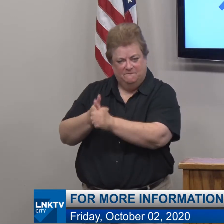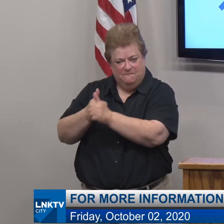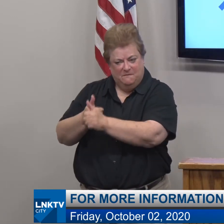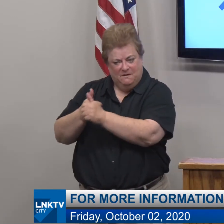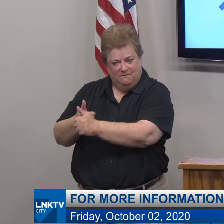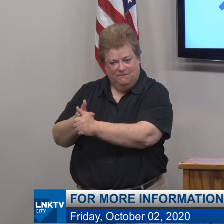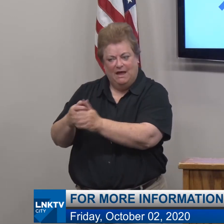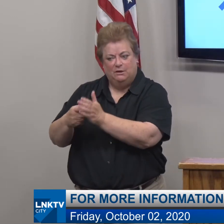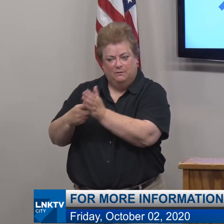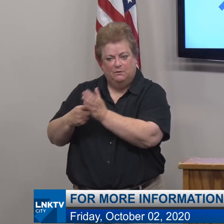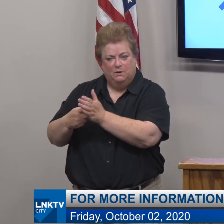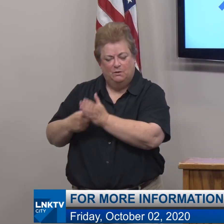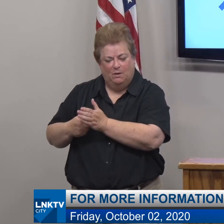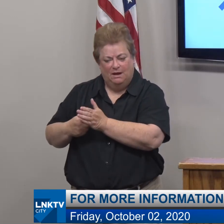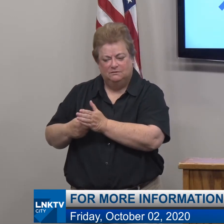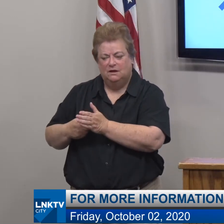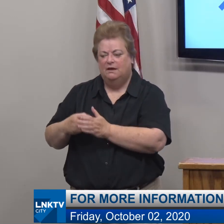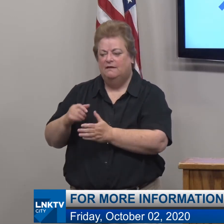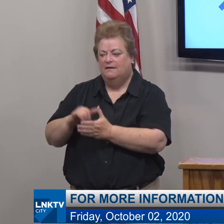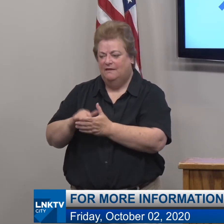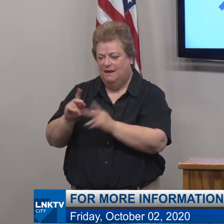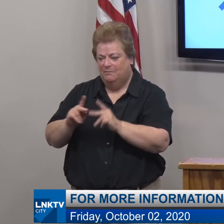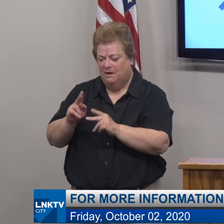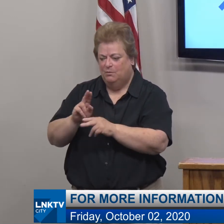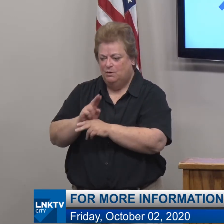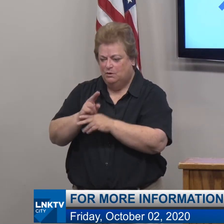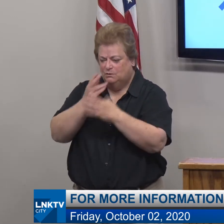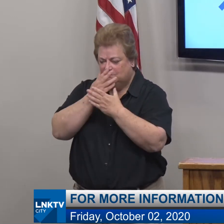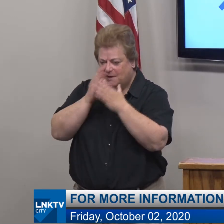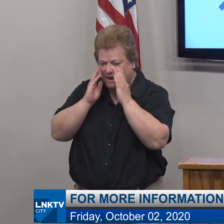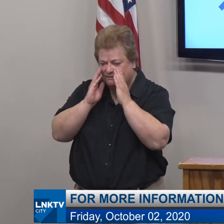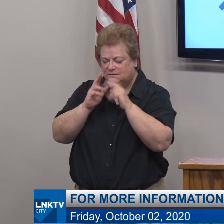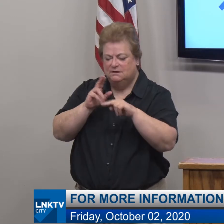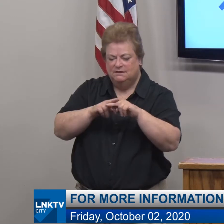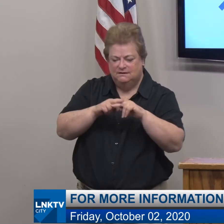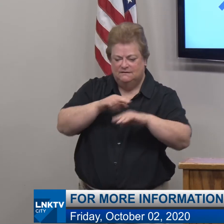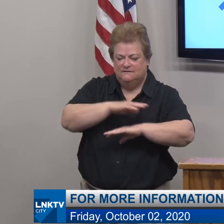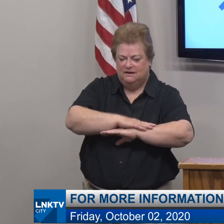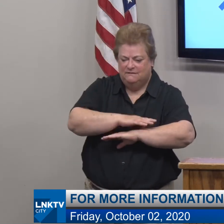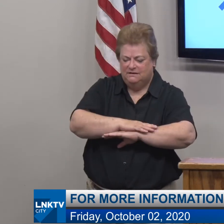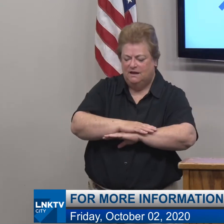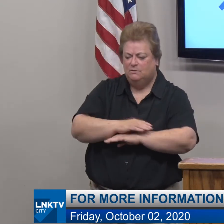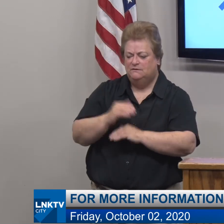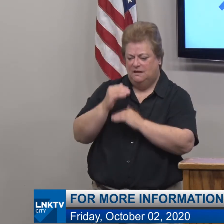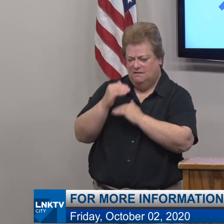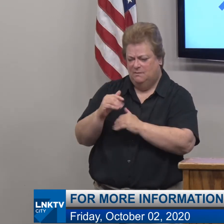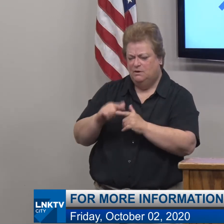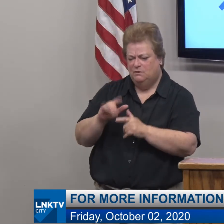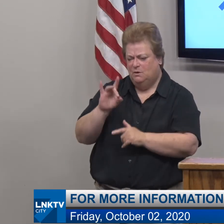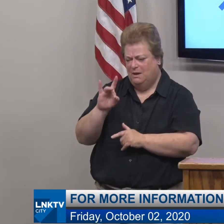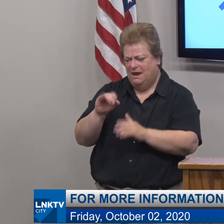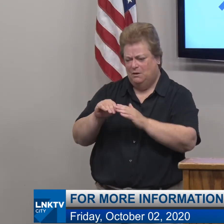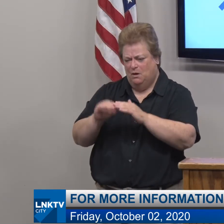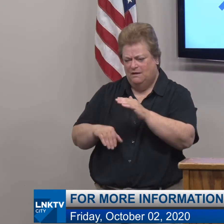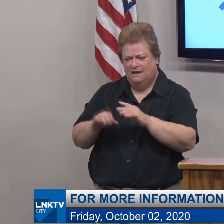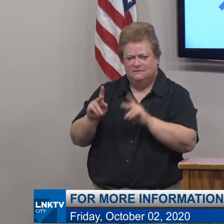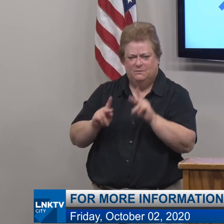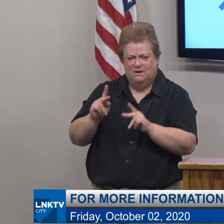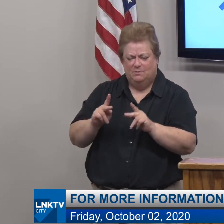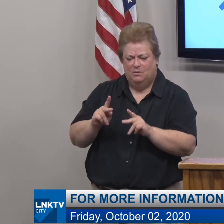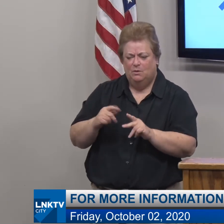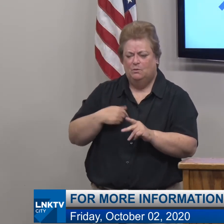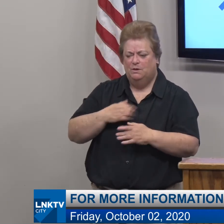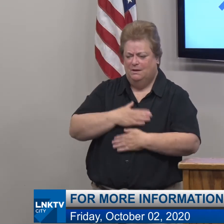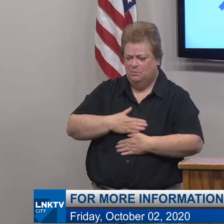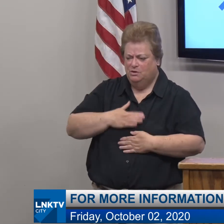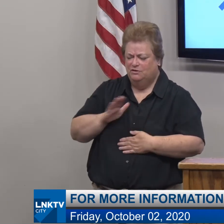bars are making sure that people wear masks, sit down at tables, and keep group sizes of 8 or less. We truly appreciate their